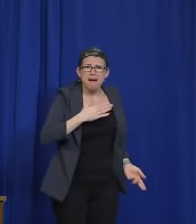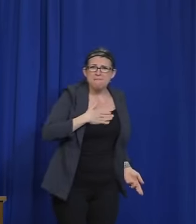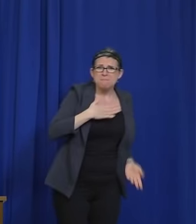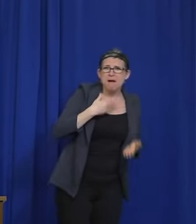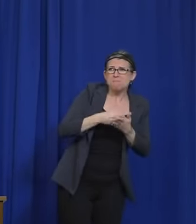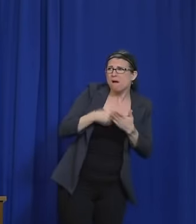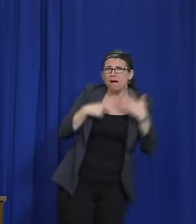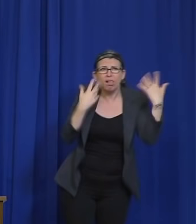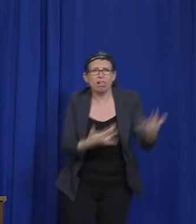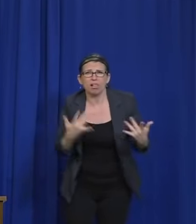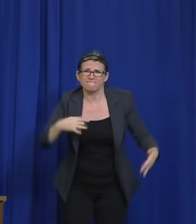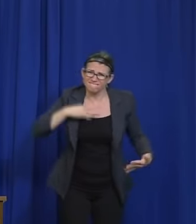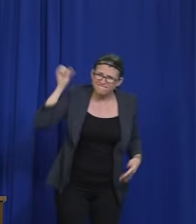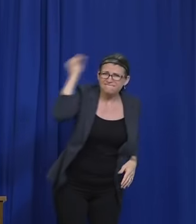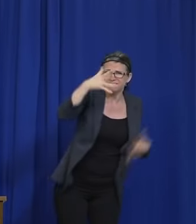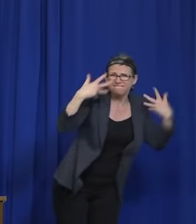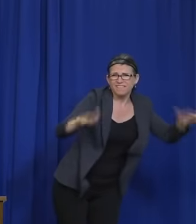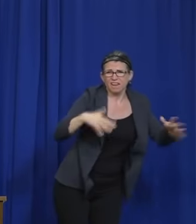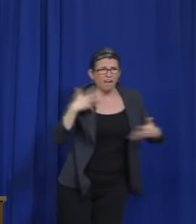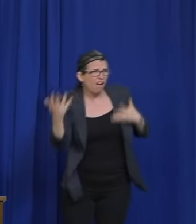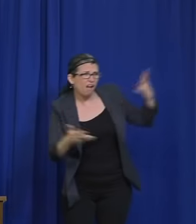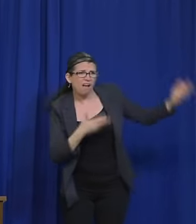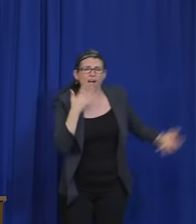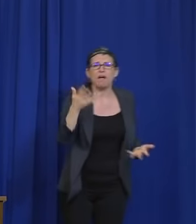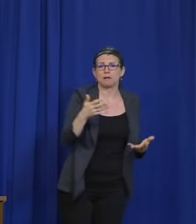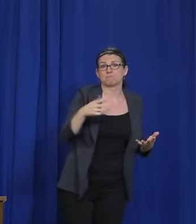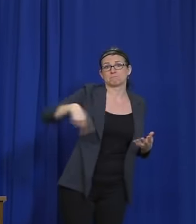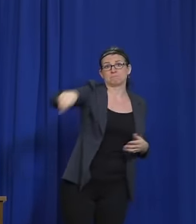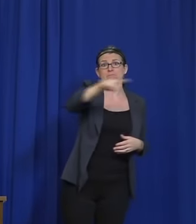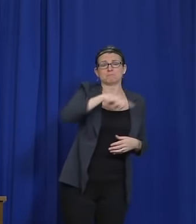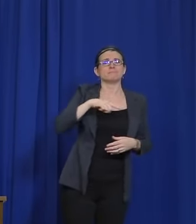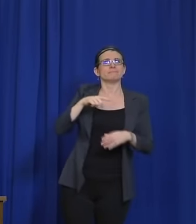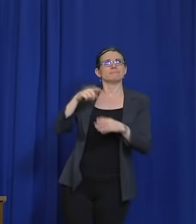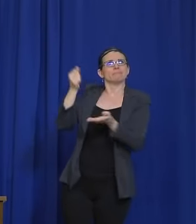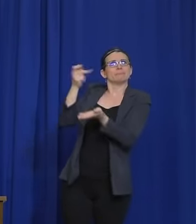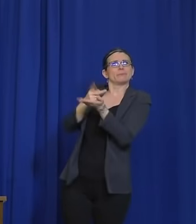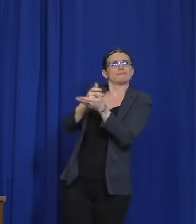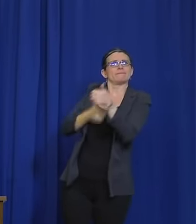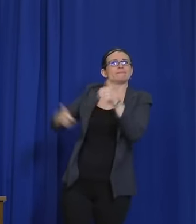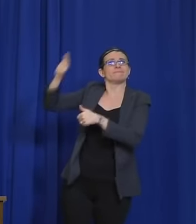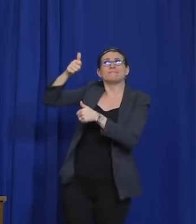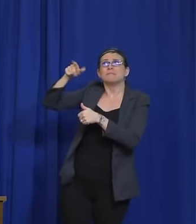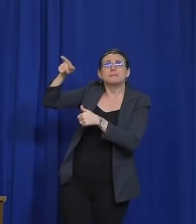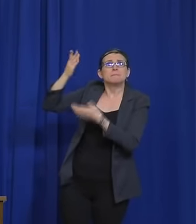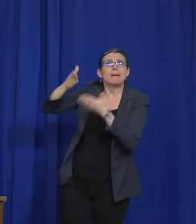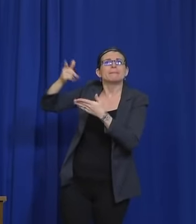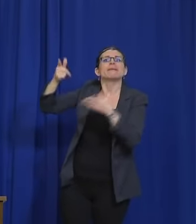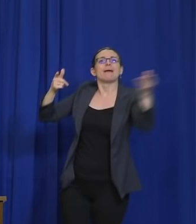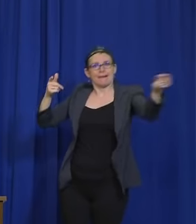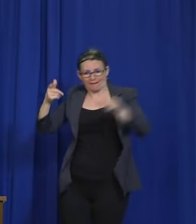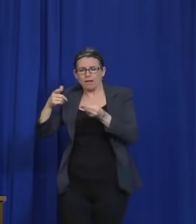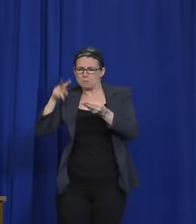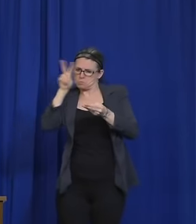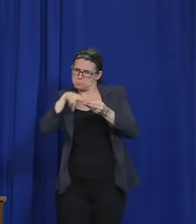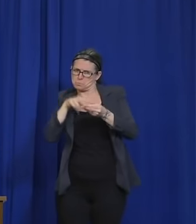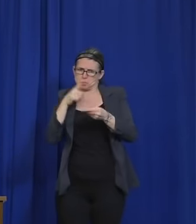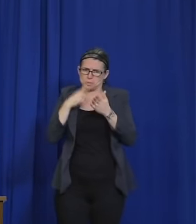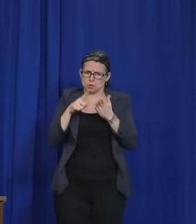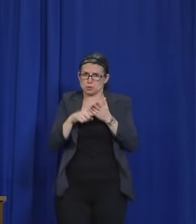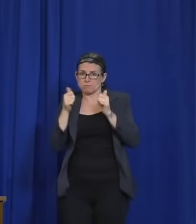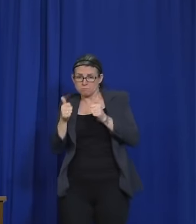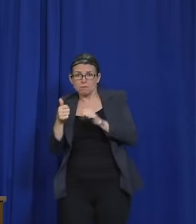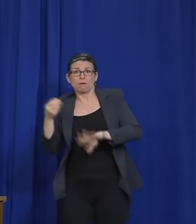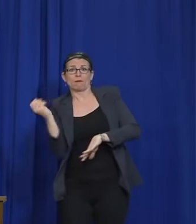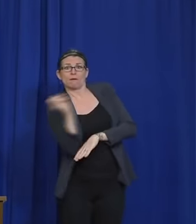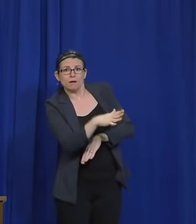first check, awaiting their claim to be approved, waiting for their first check. Over 100,000 people who